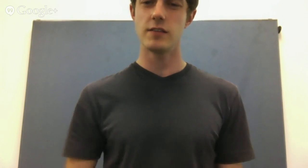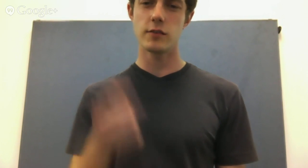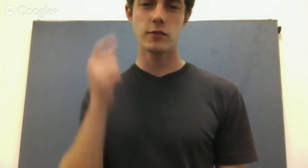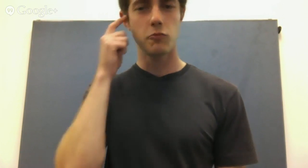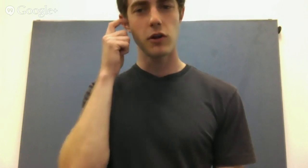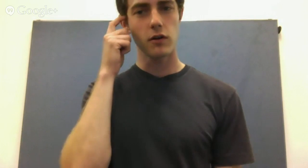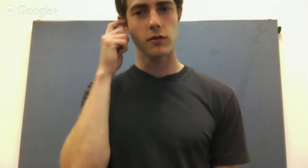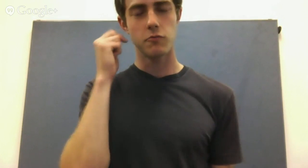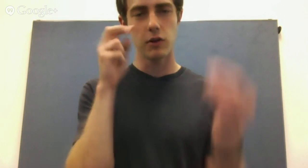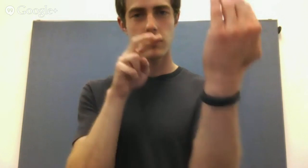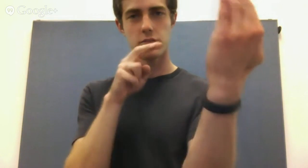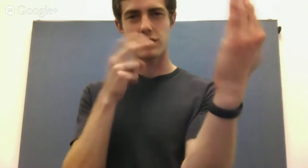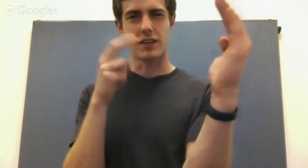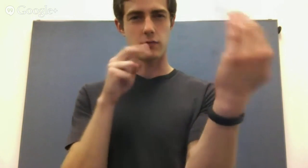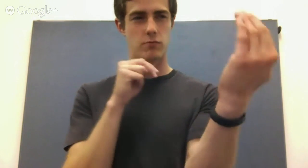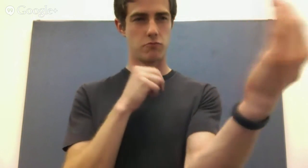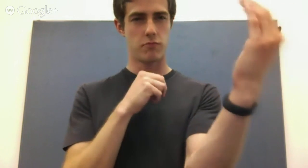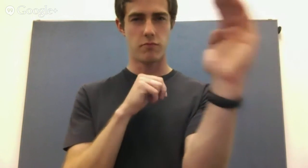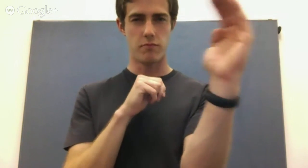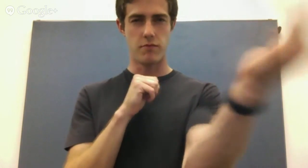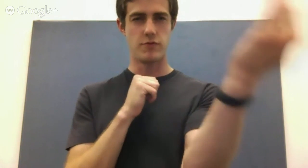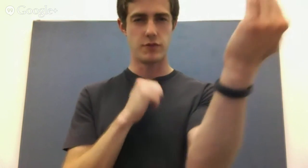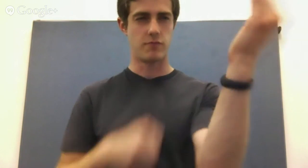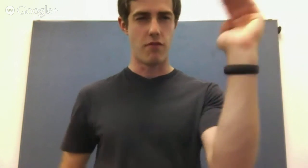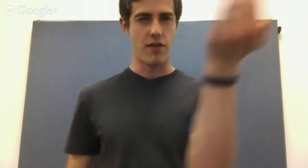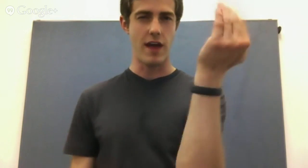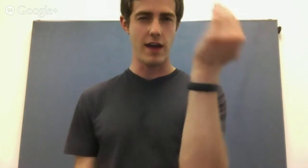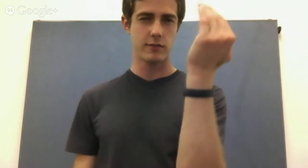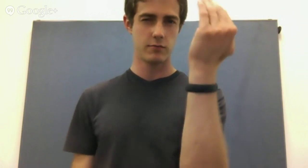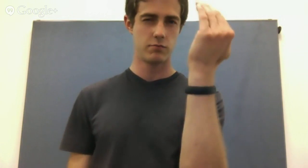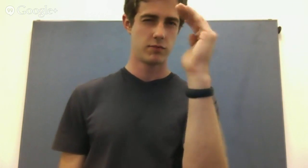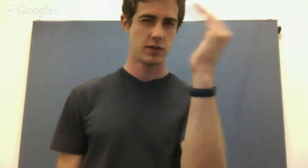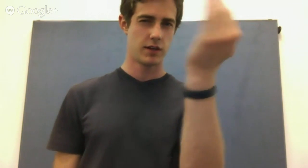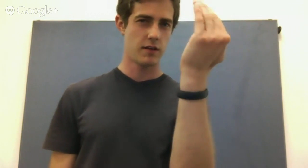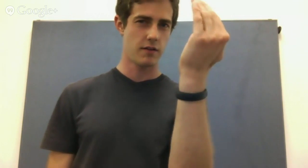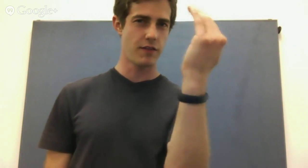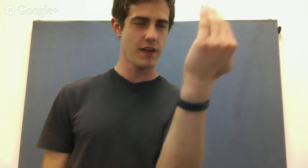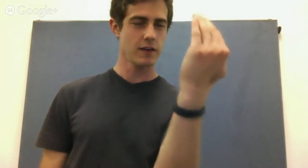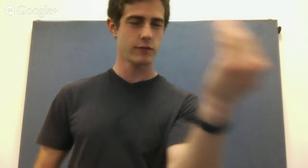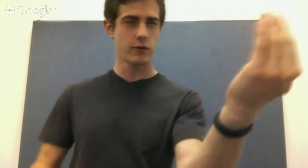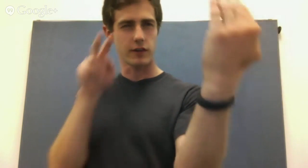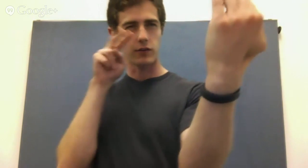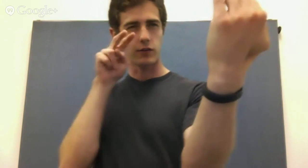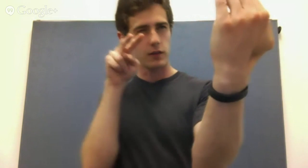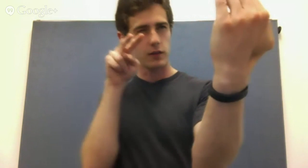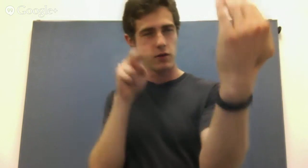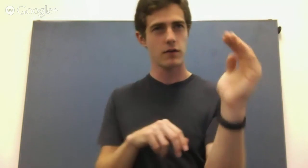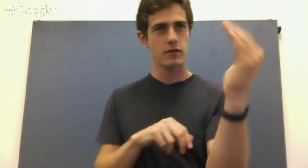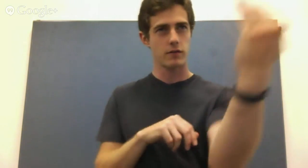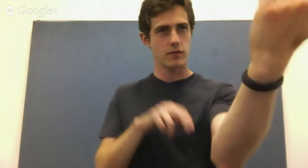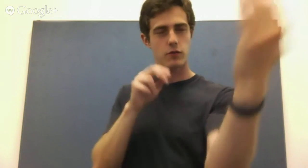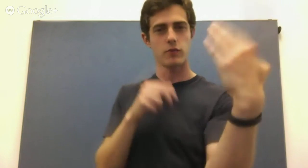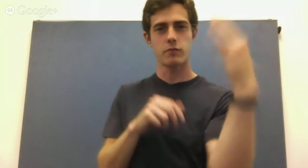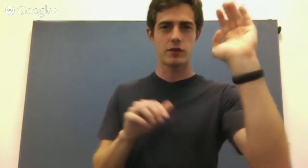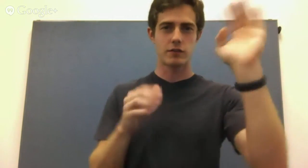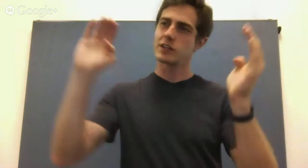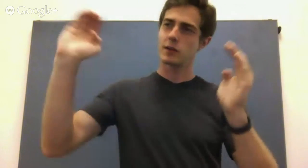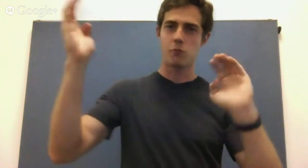It's so mirror is like just that. I think so. It's like look in the mirror. It's sort of it's like